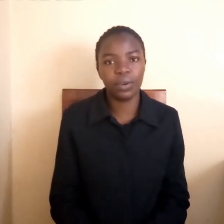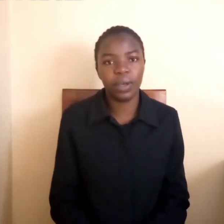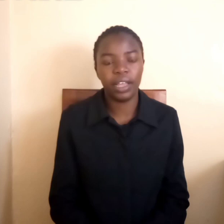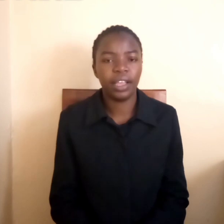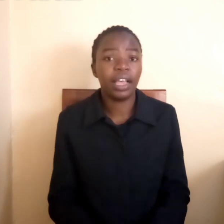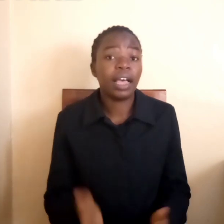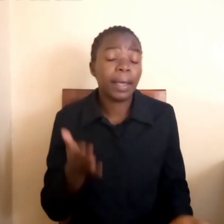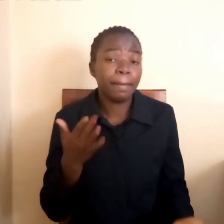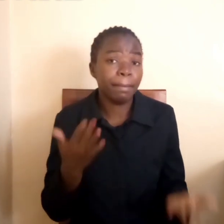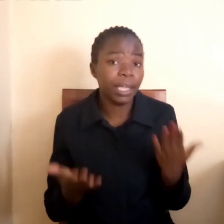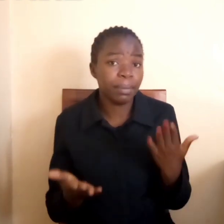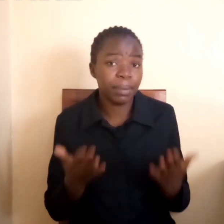slower. Maybe.